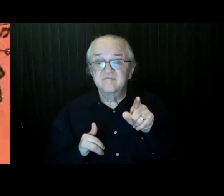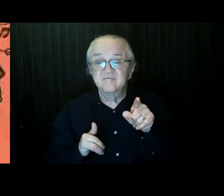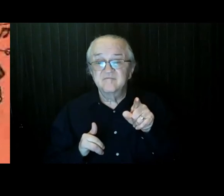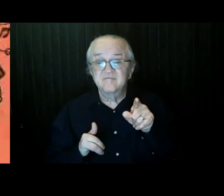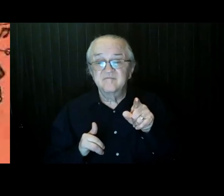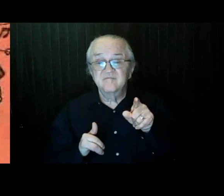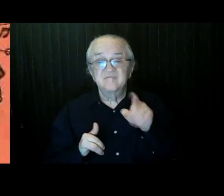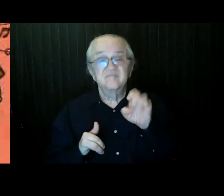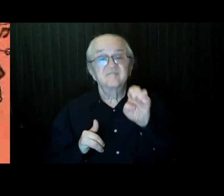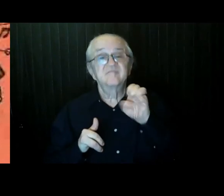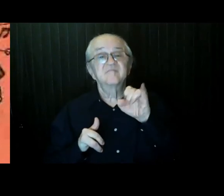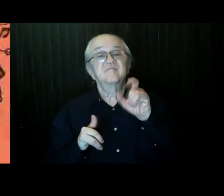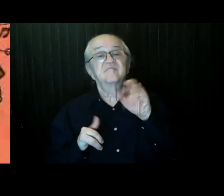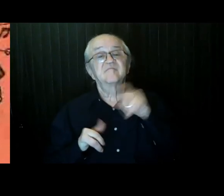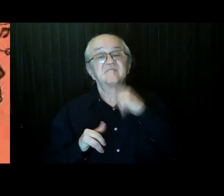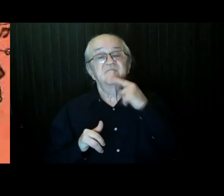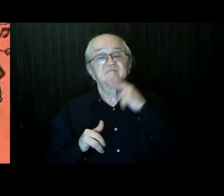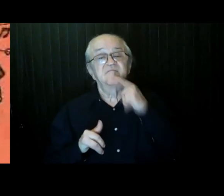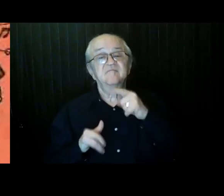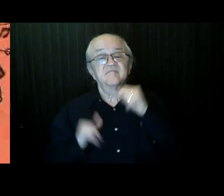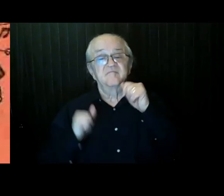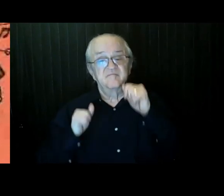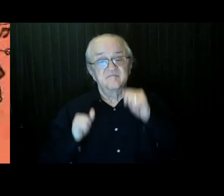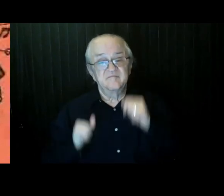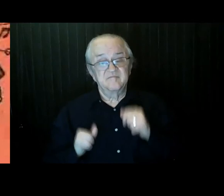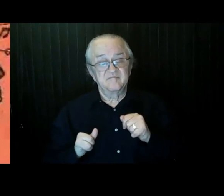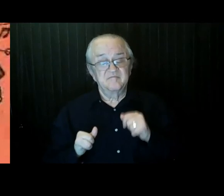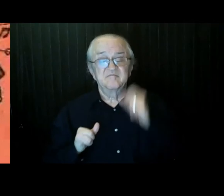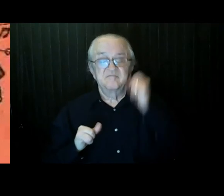Einstein said we could never understand it all.